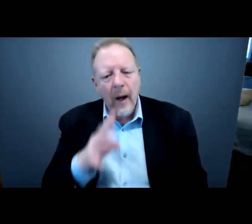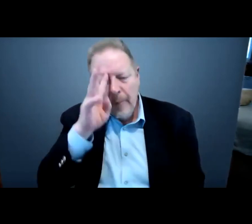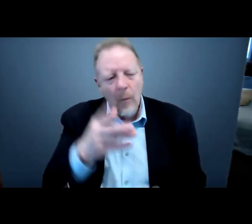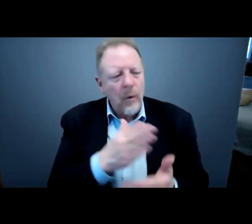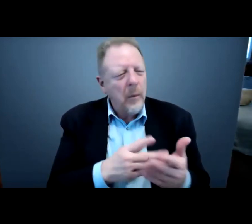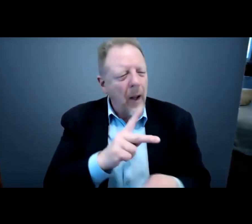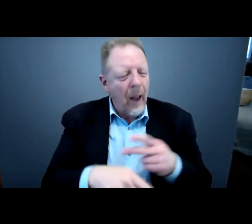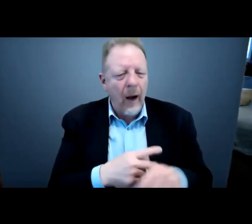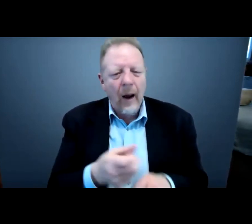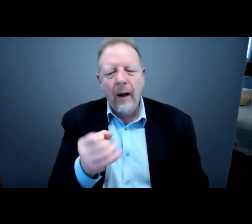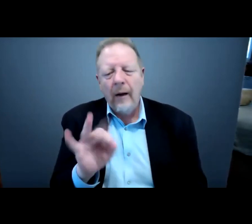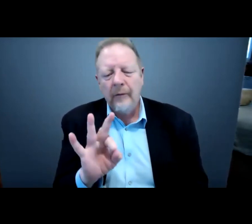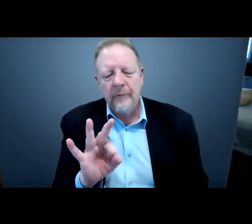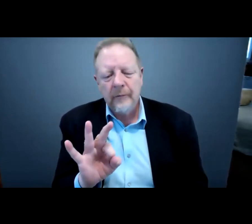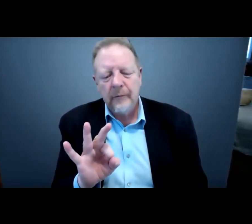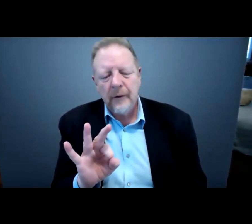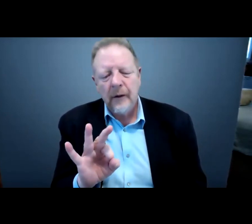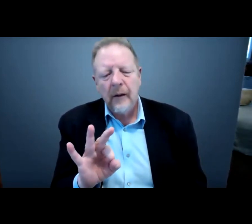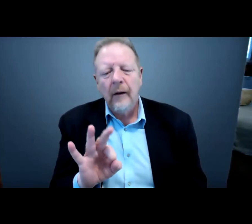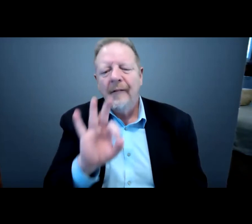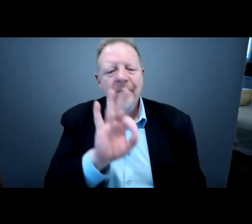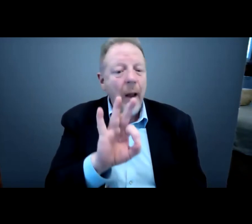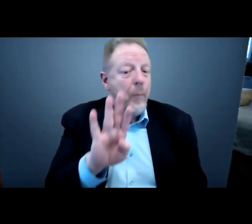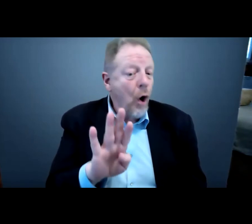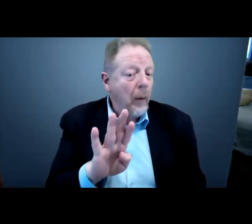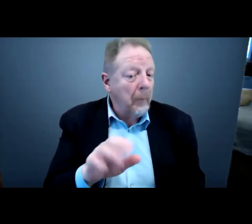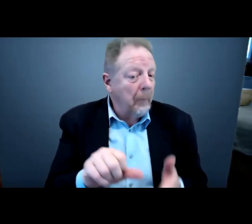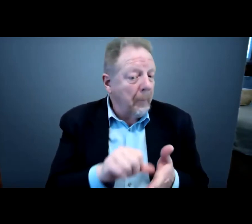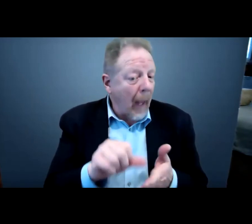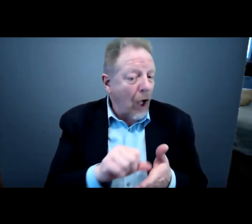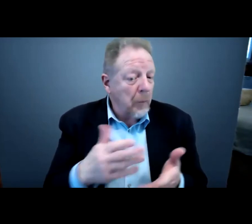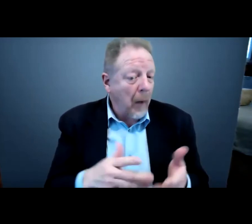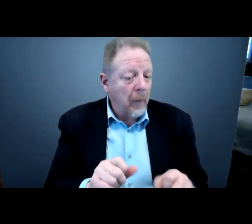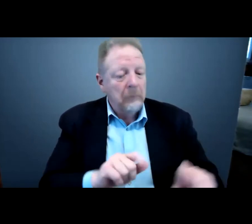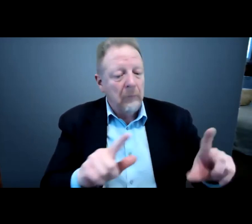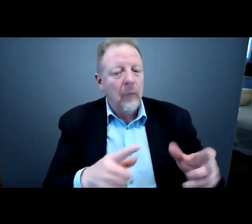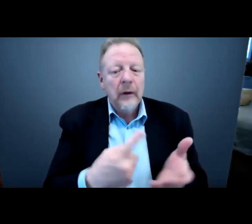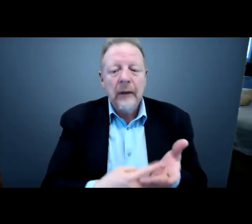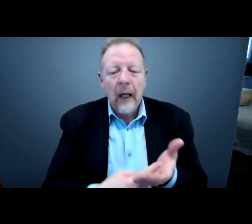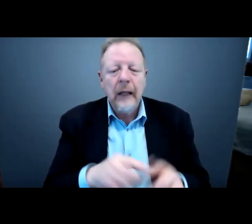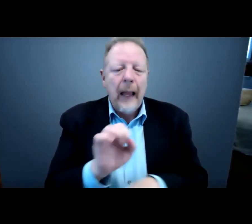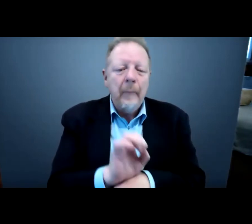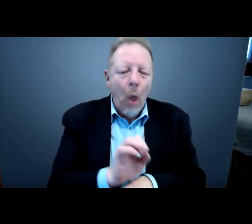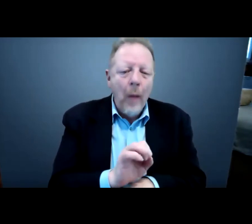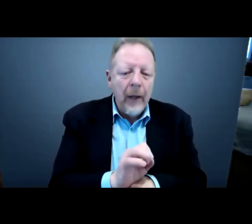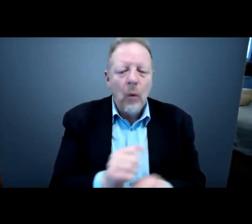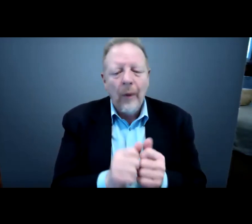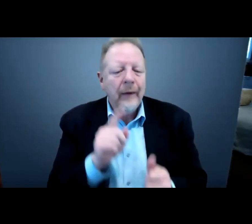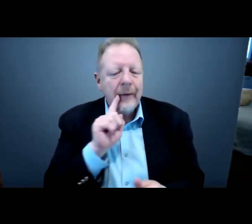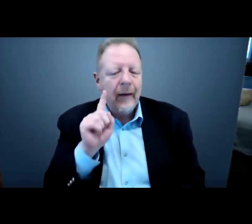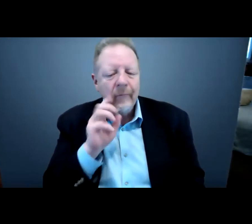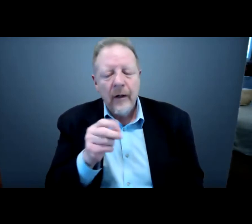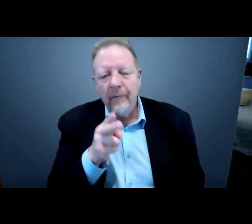of a Facebook page or something that discusses employment, with the deaf and hard of